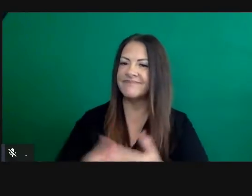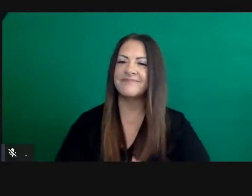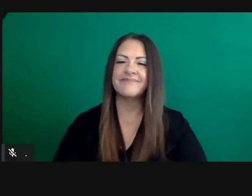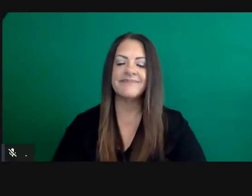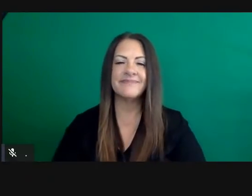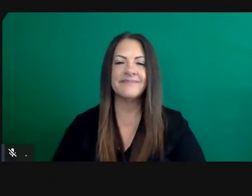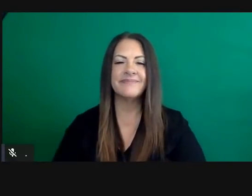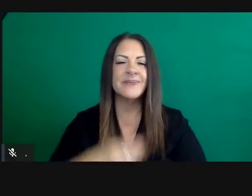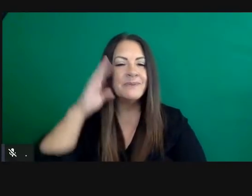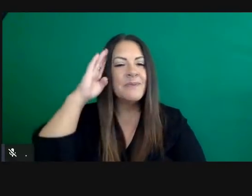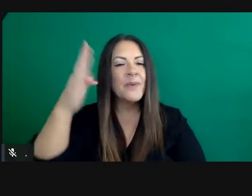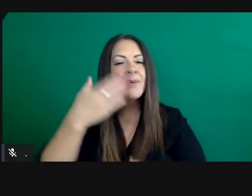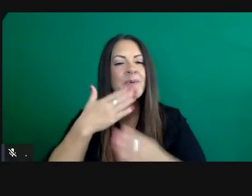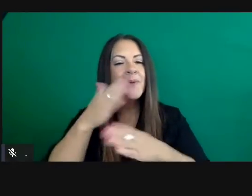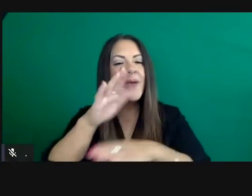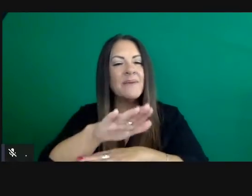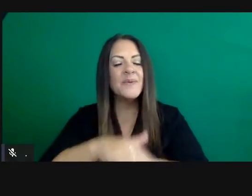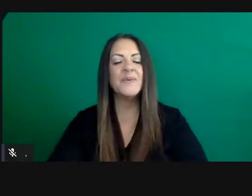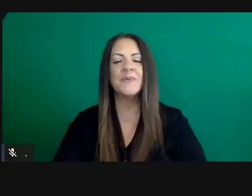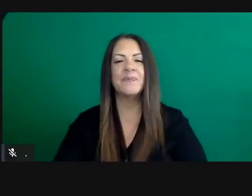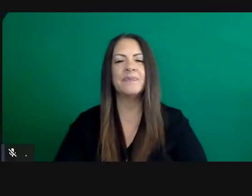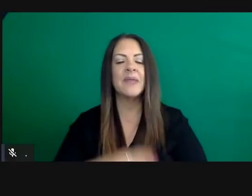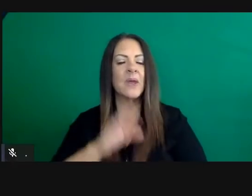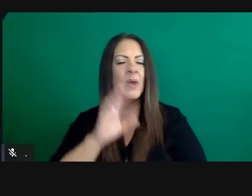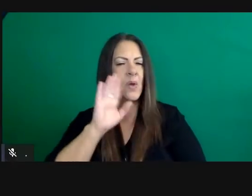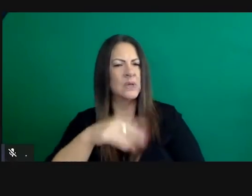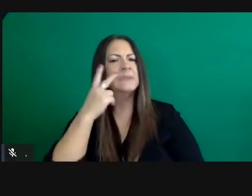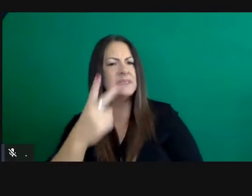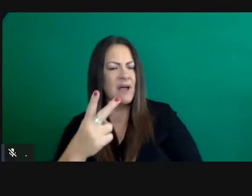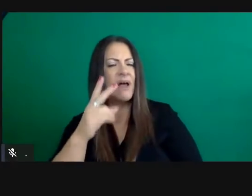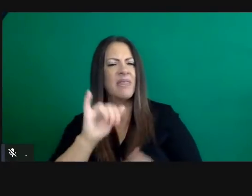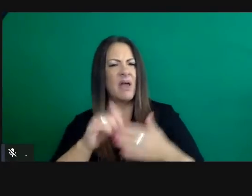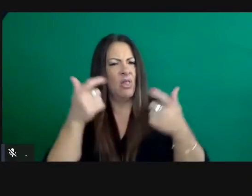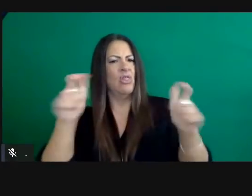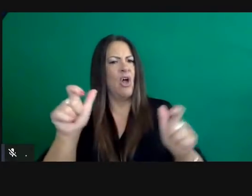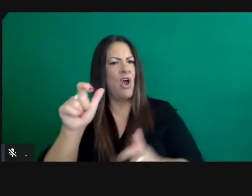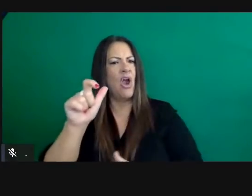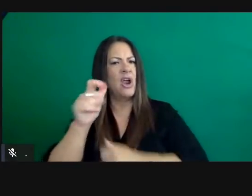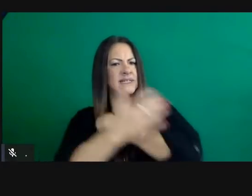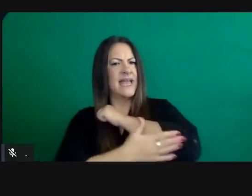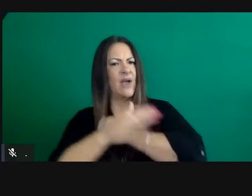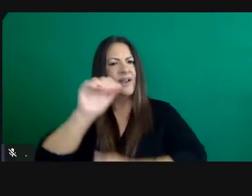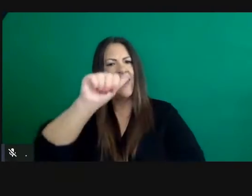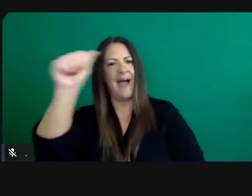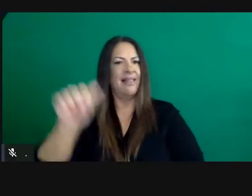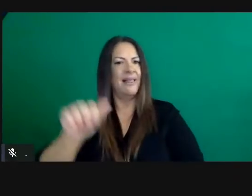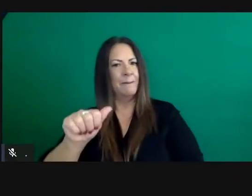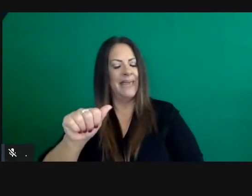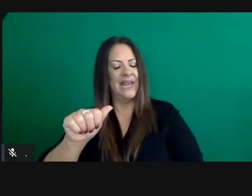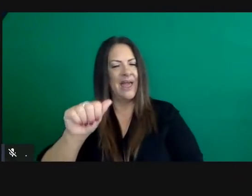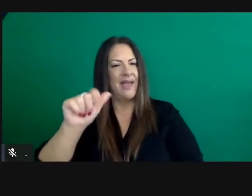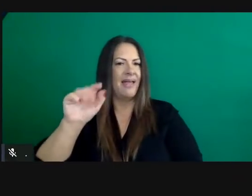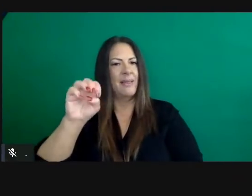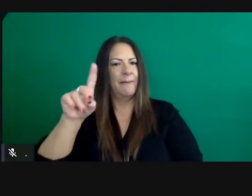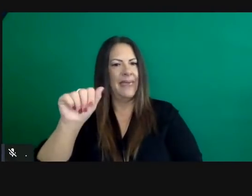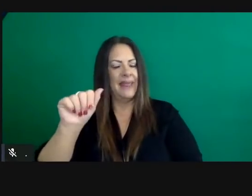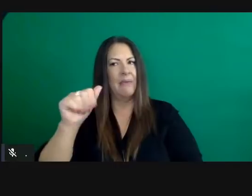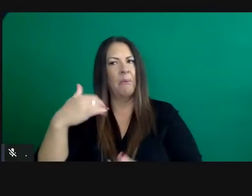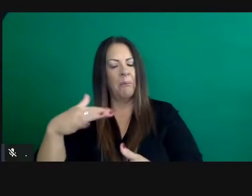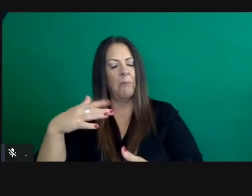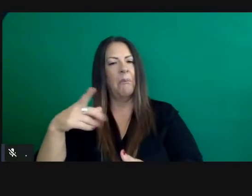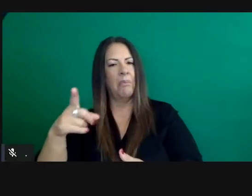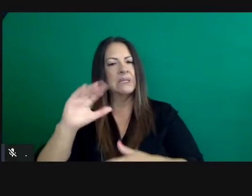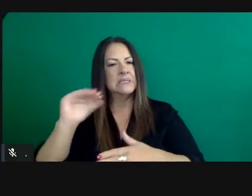Good afternoon. Several more counties, including the larger counties of Alameda and Santa Clara in the San Francisco Bay Area, are advancing, but